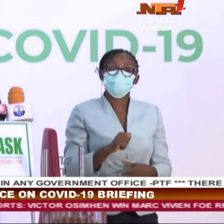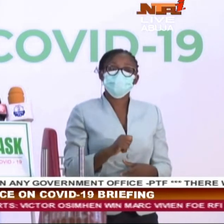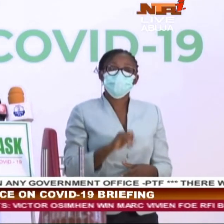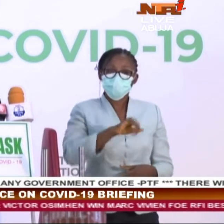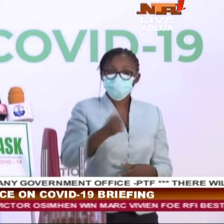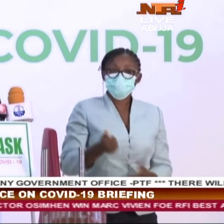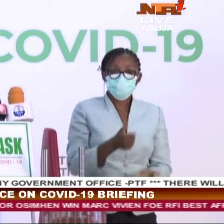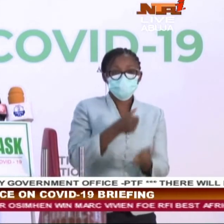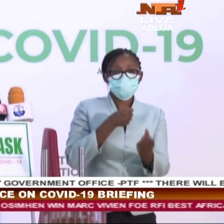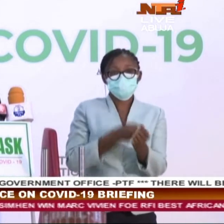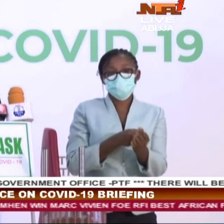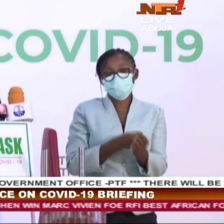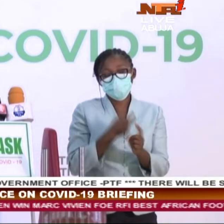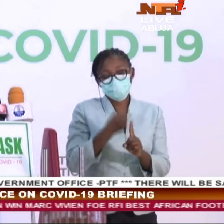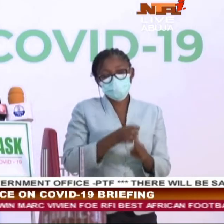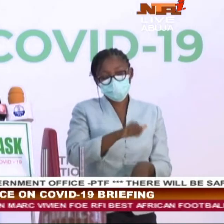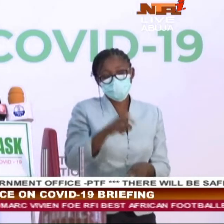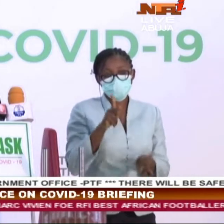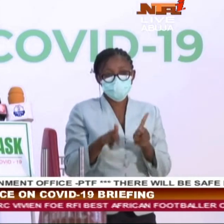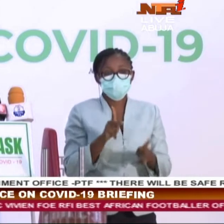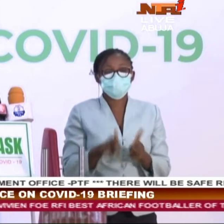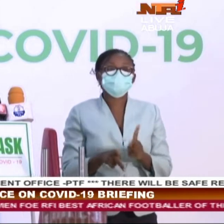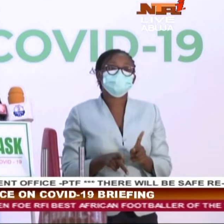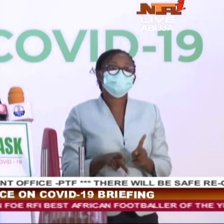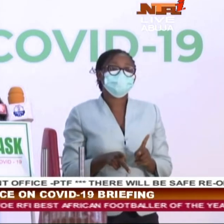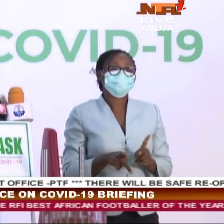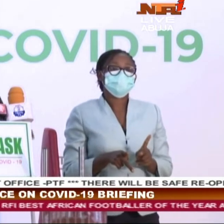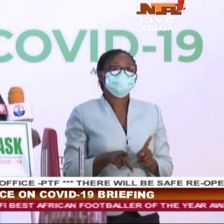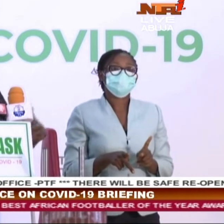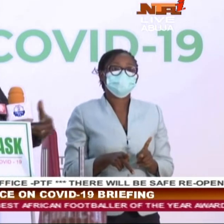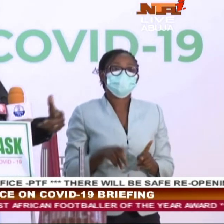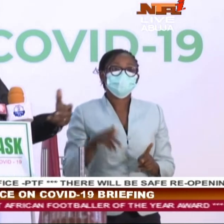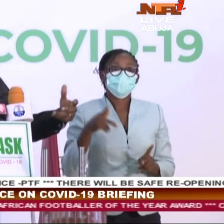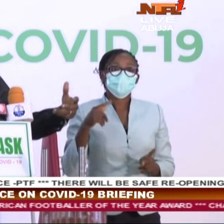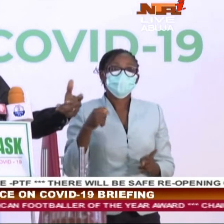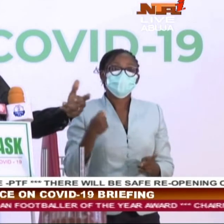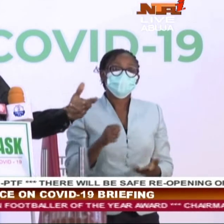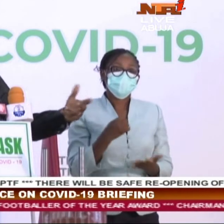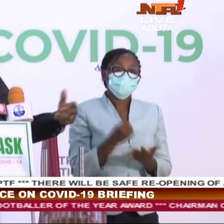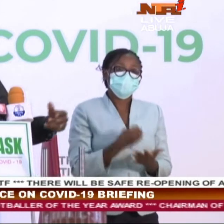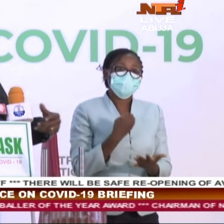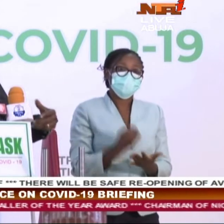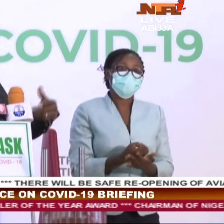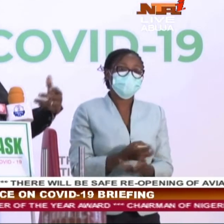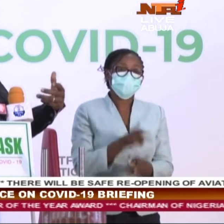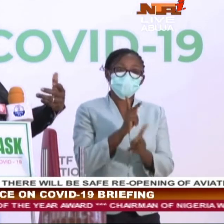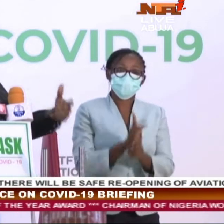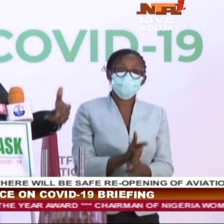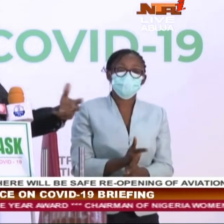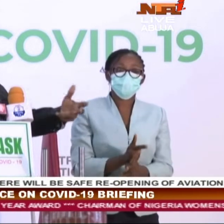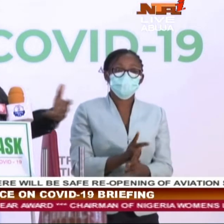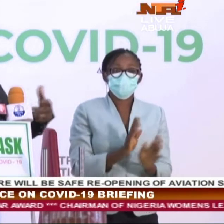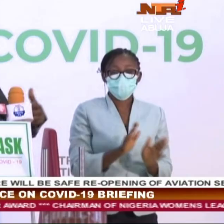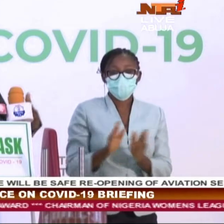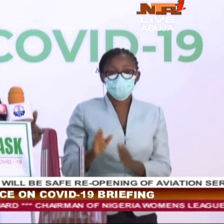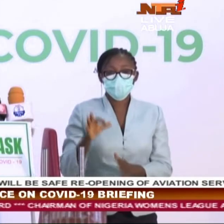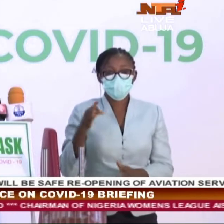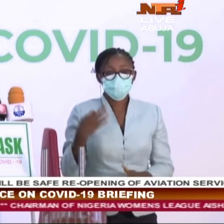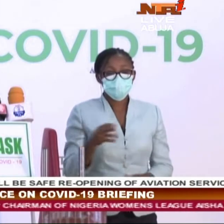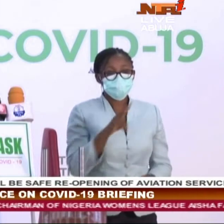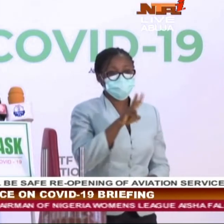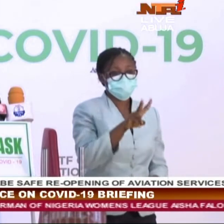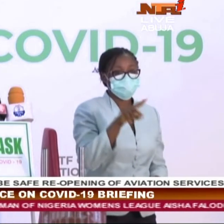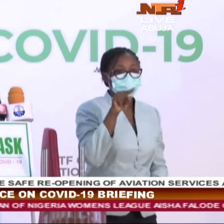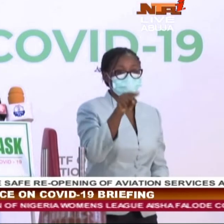stimulus package in the economic sustainability plan of the 2.3